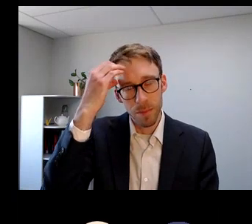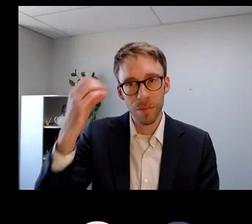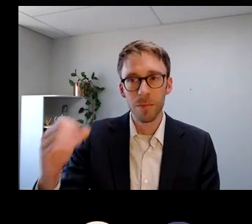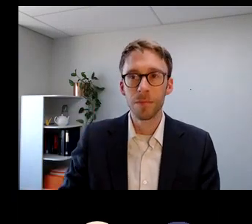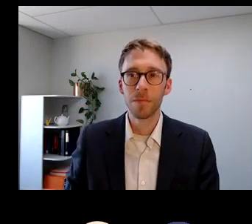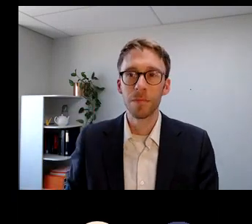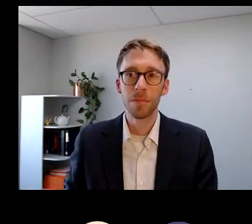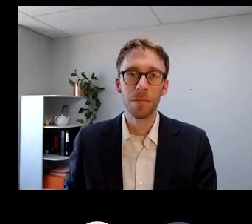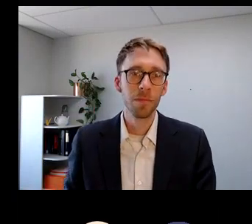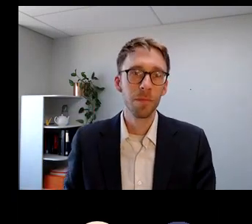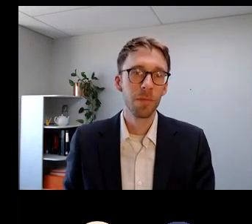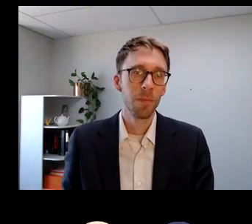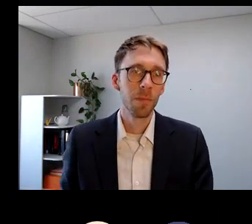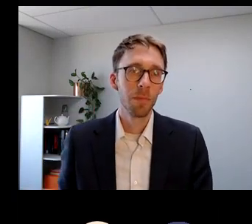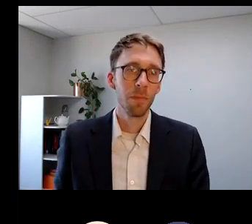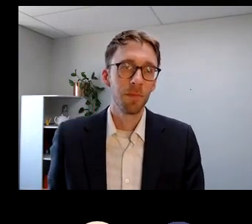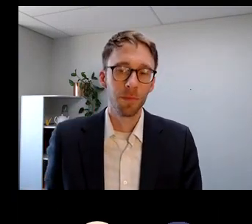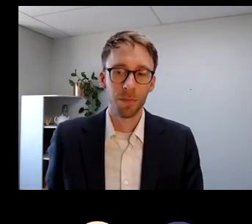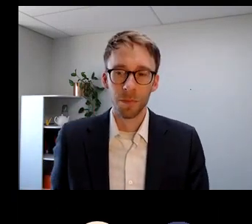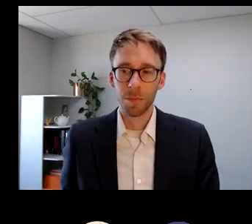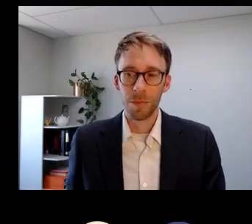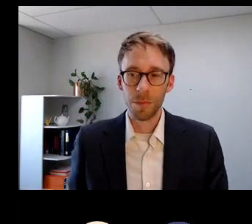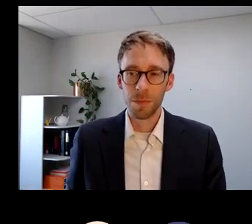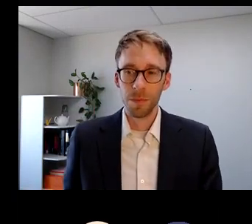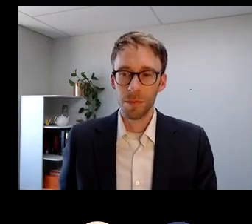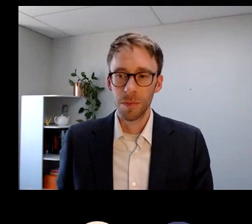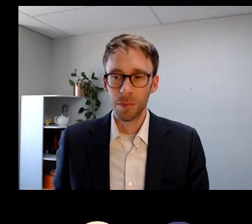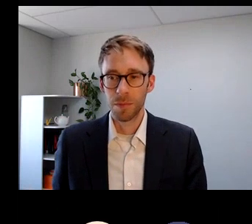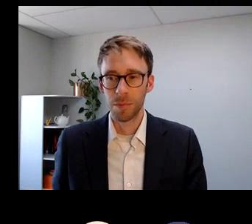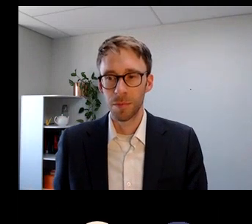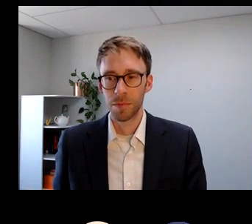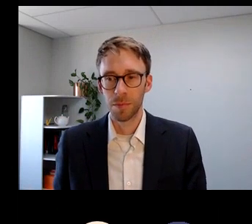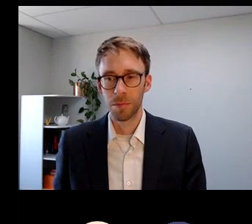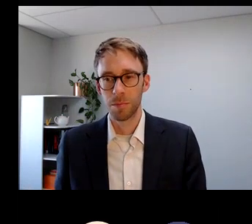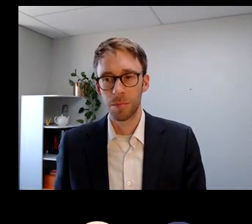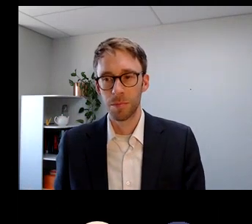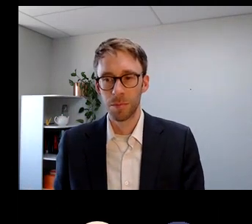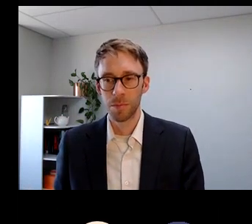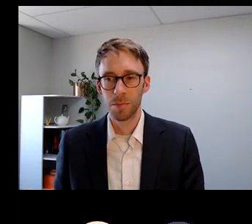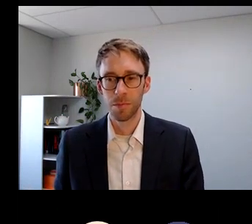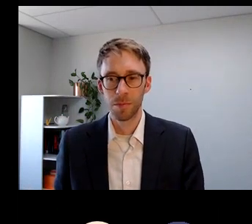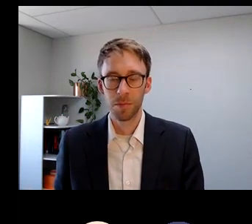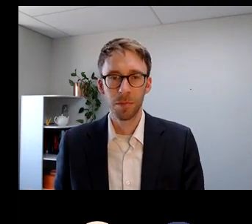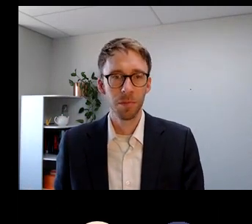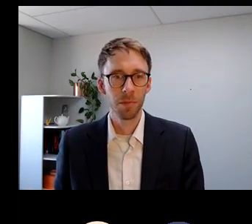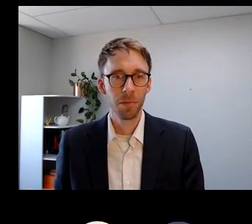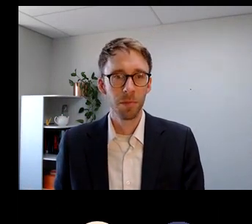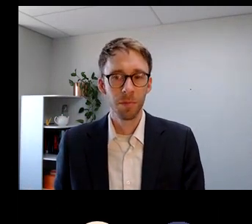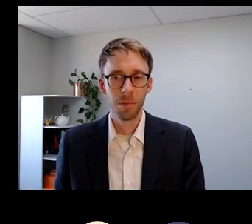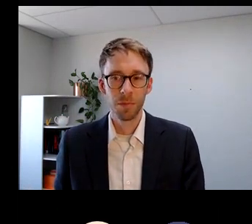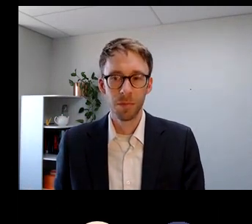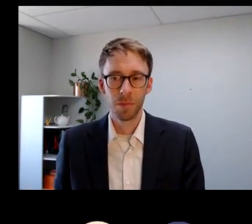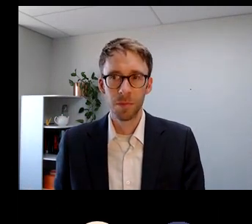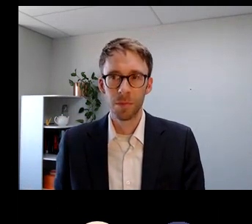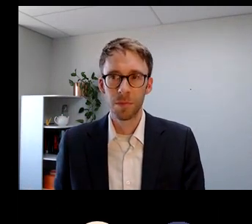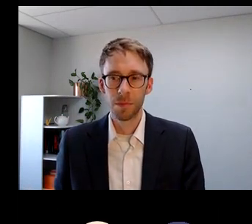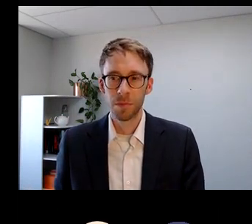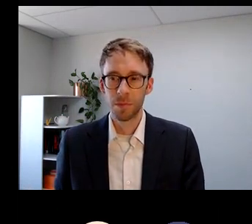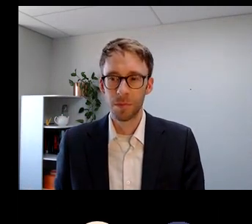can also ask for it through the survey, through the QR codes, for us to get back in contact with you. So what does